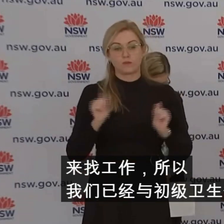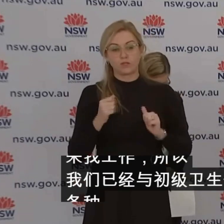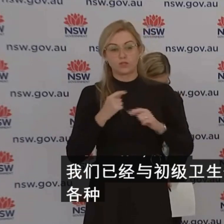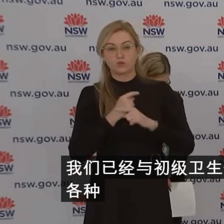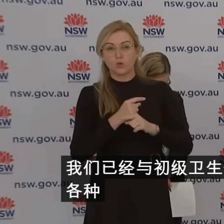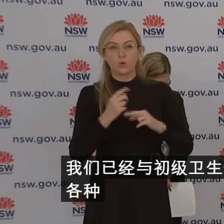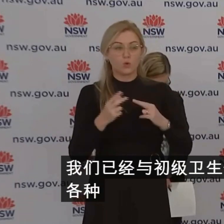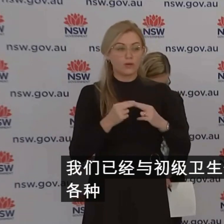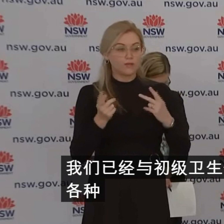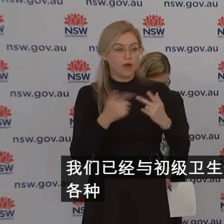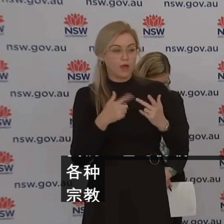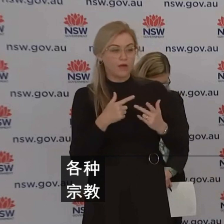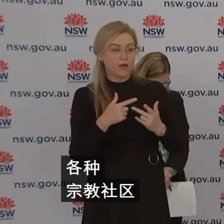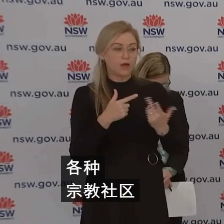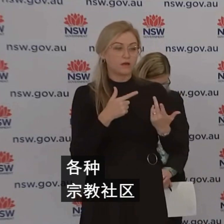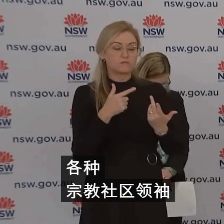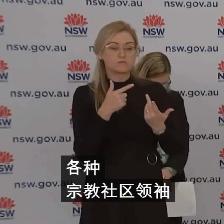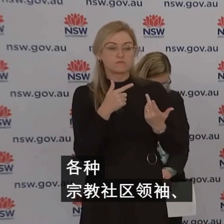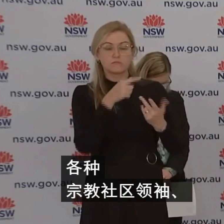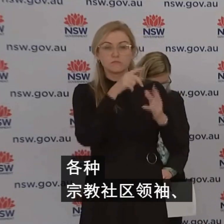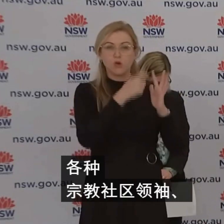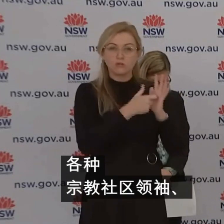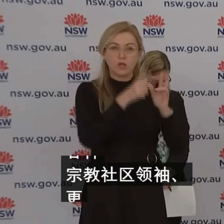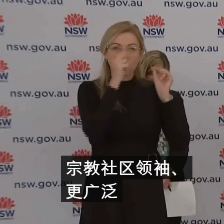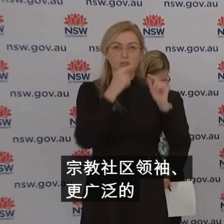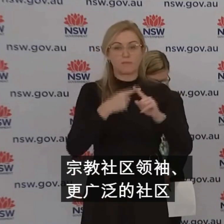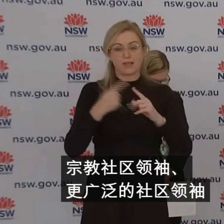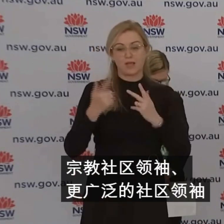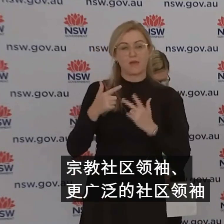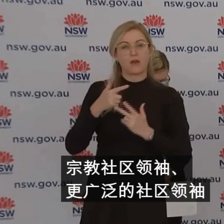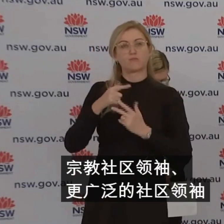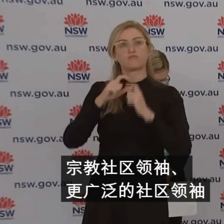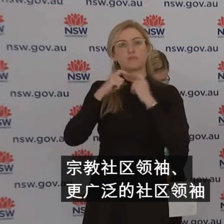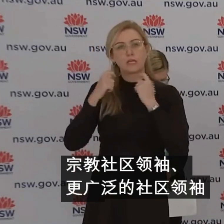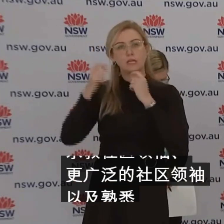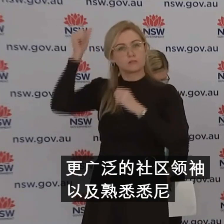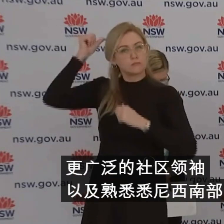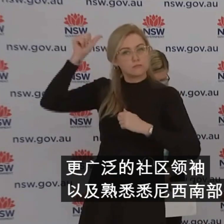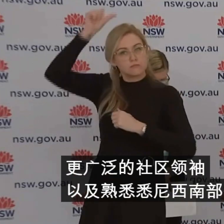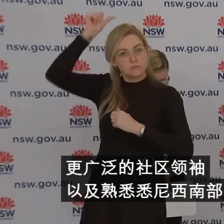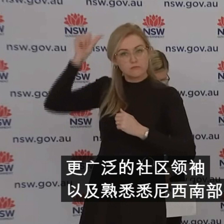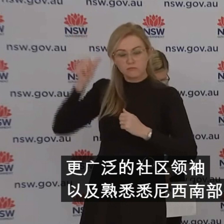to various religious community leaders, but also community leaders more broadly,